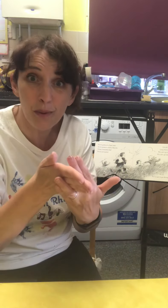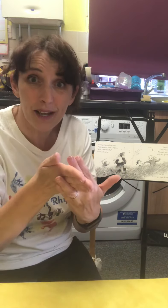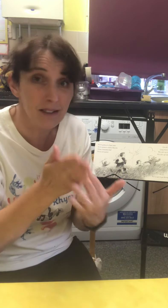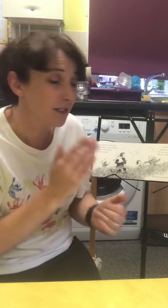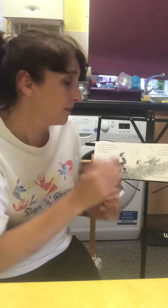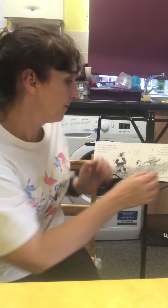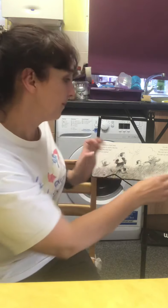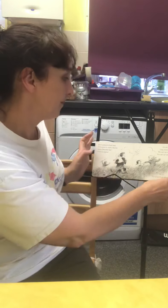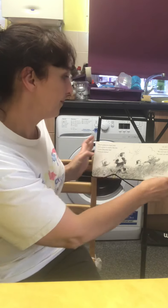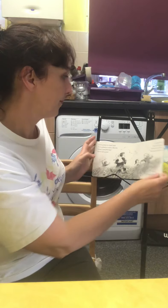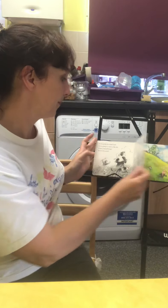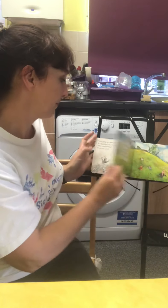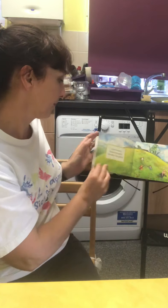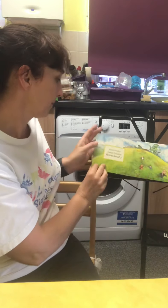it.